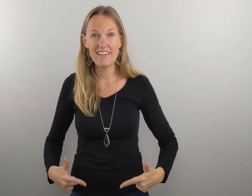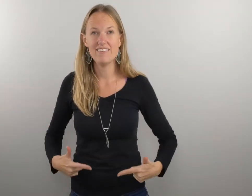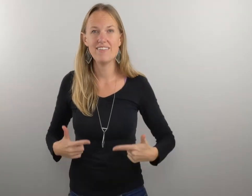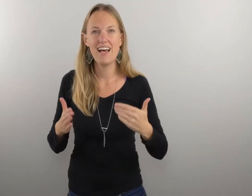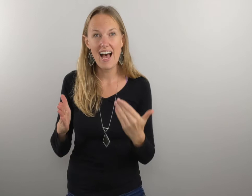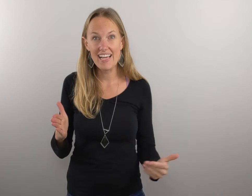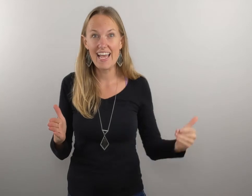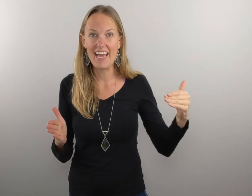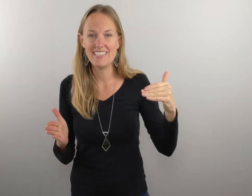live again.